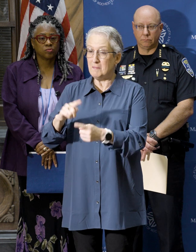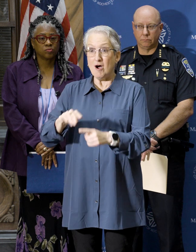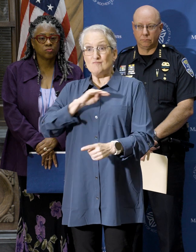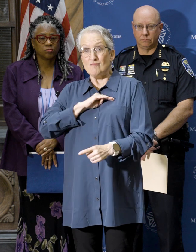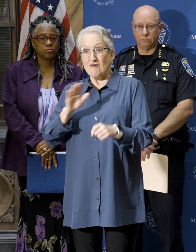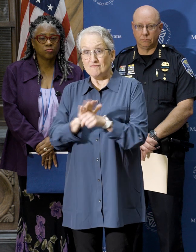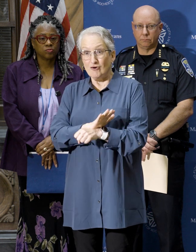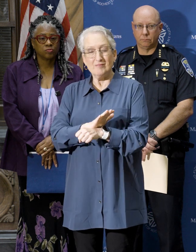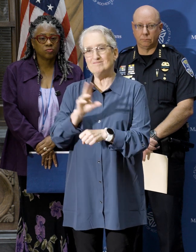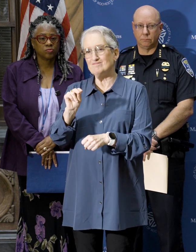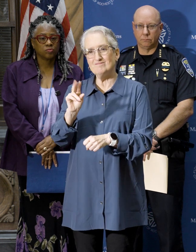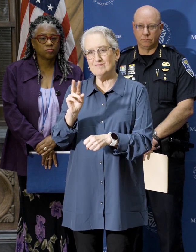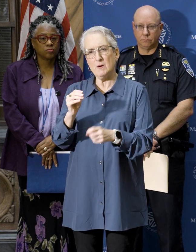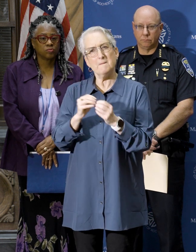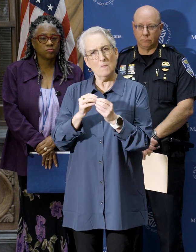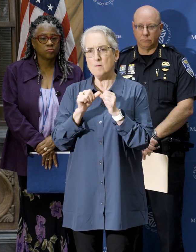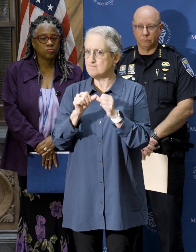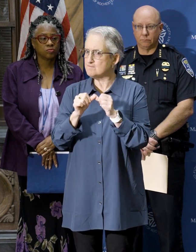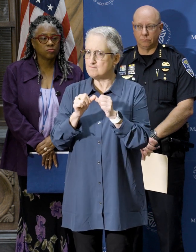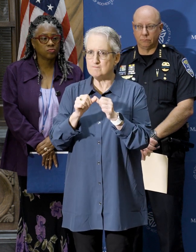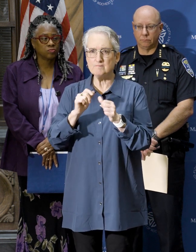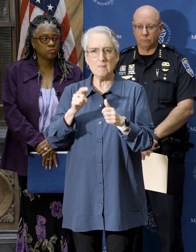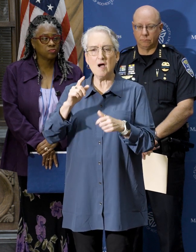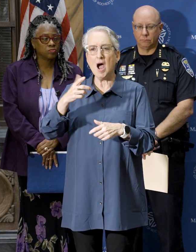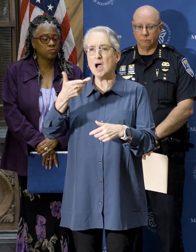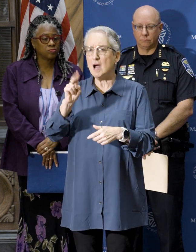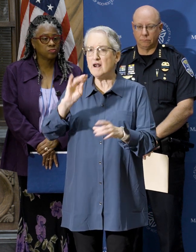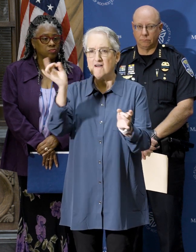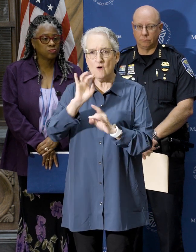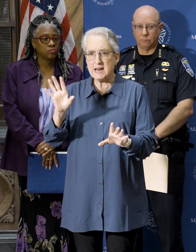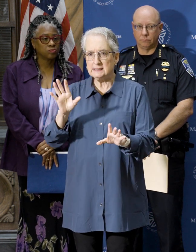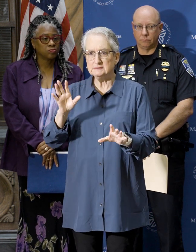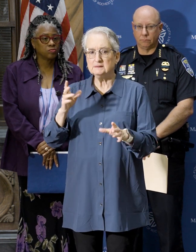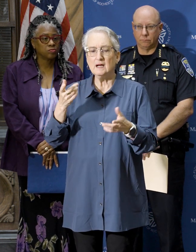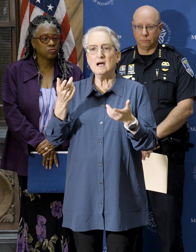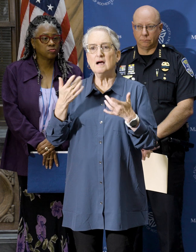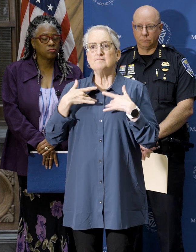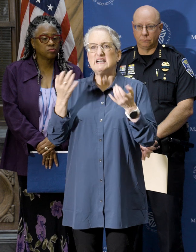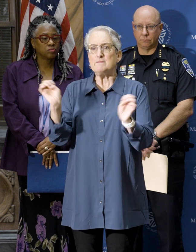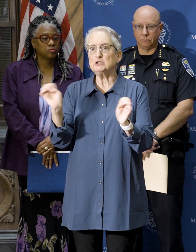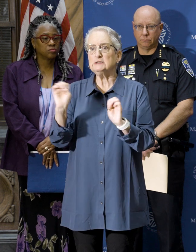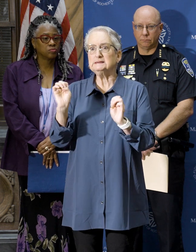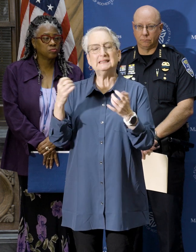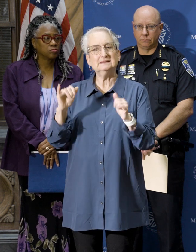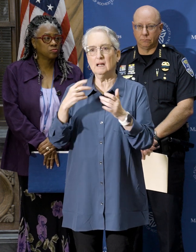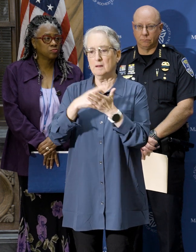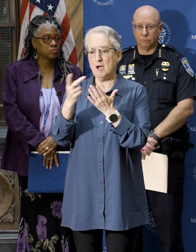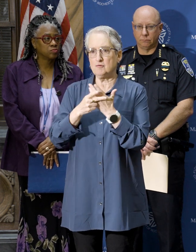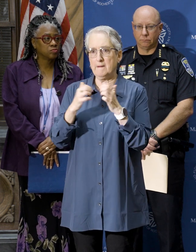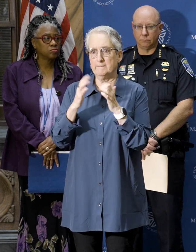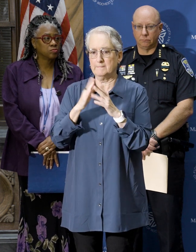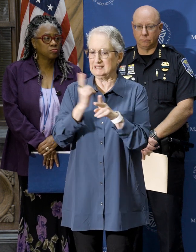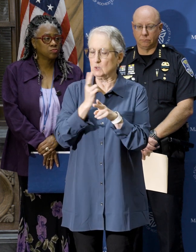valuable tool for me to be able to get ahead of a lot of the nonsense that we have that takes place, particularly at gatherings and